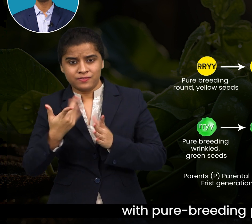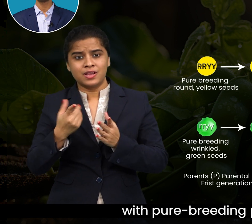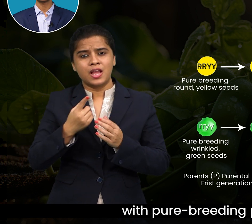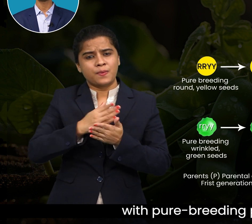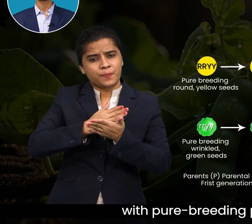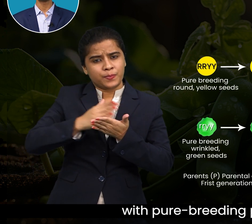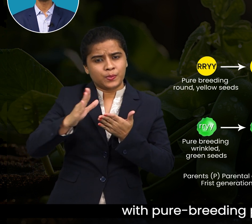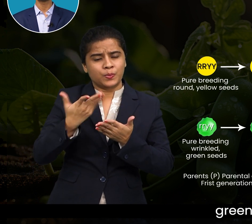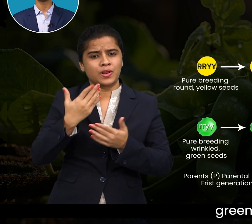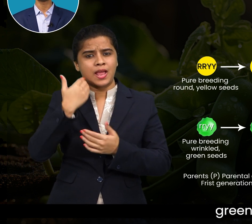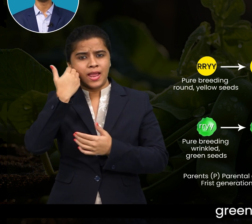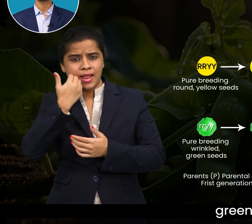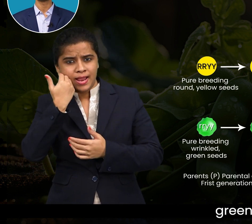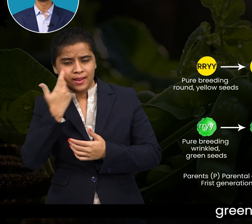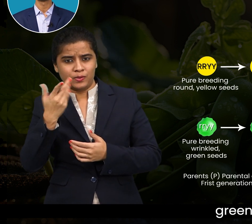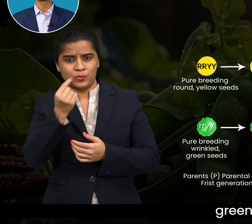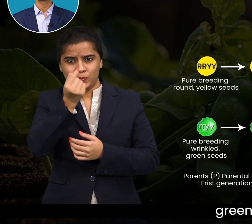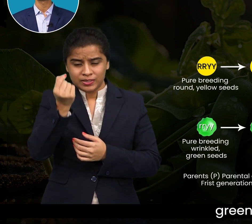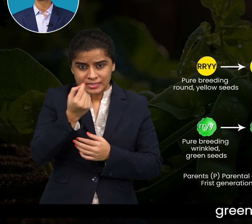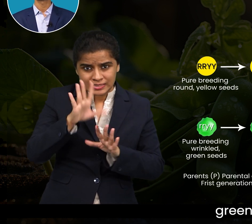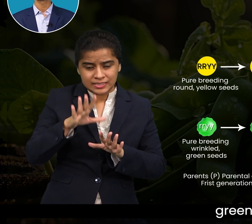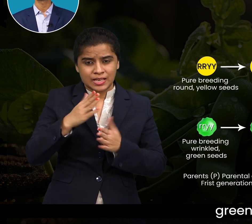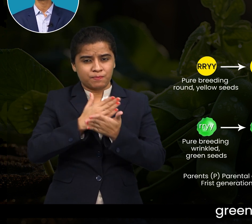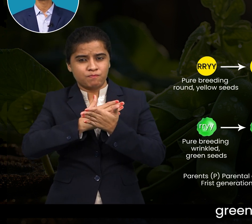plants having wrinkled green seeds.